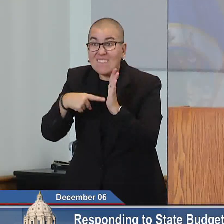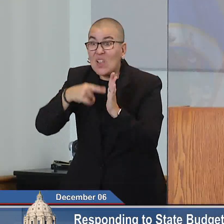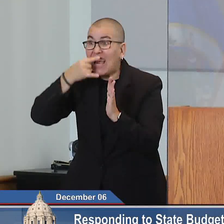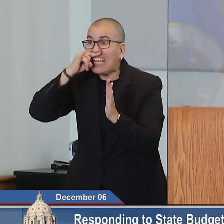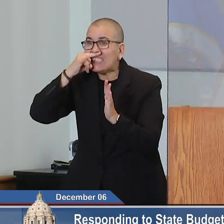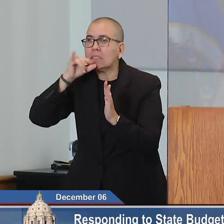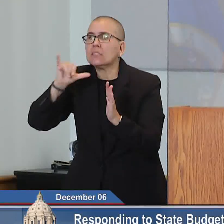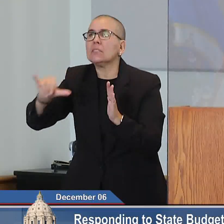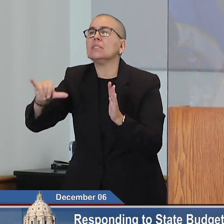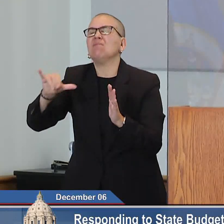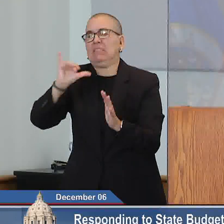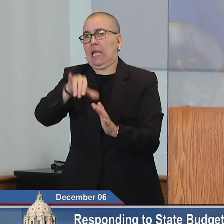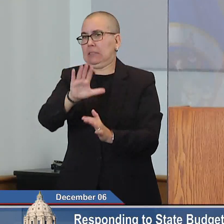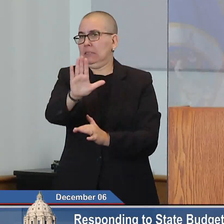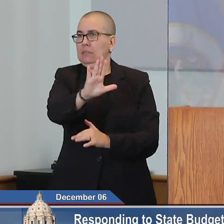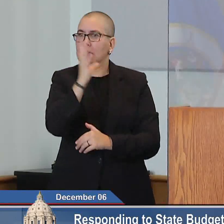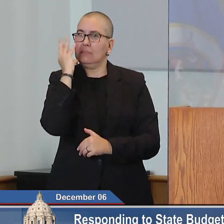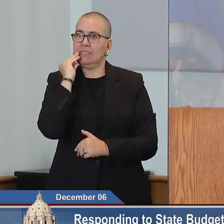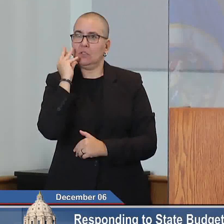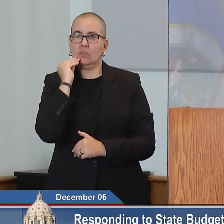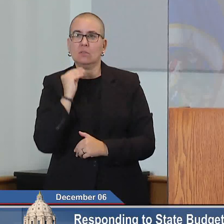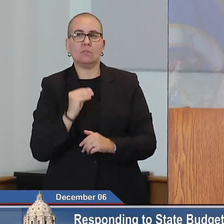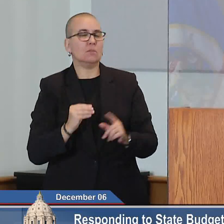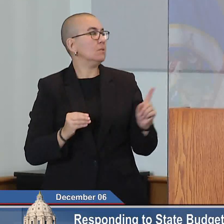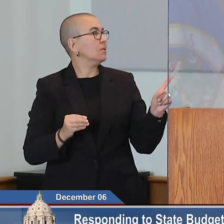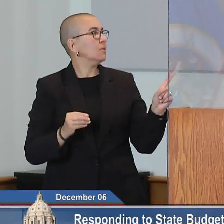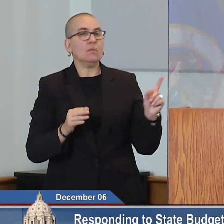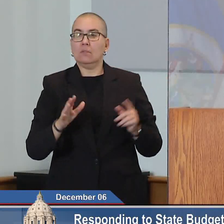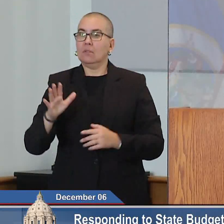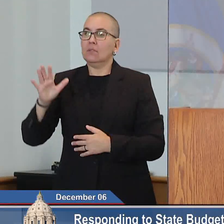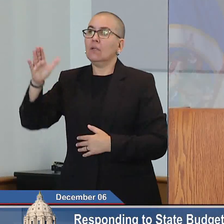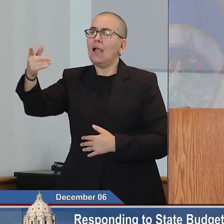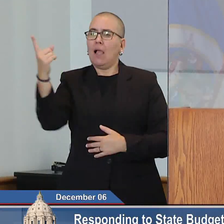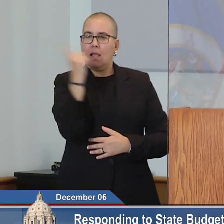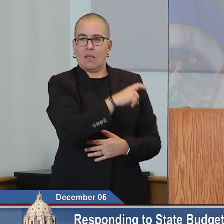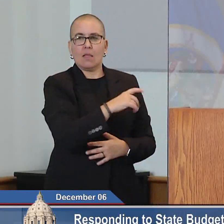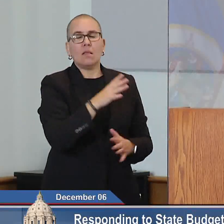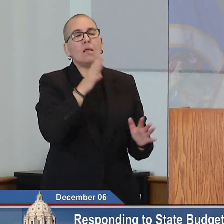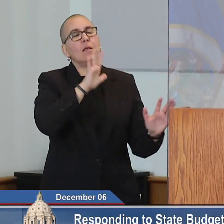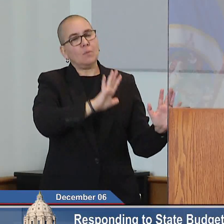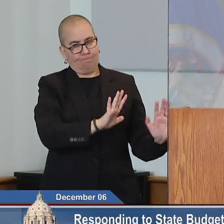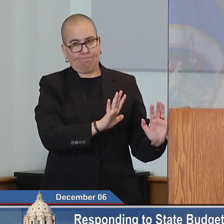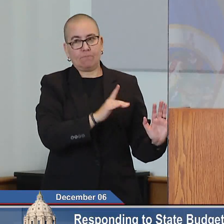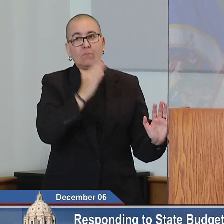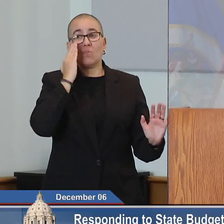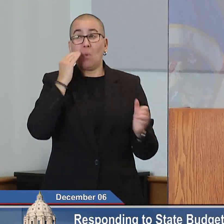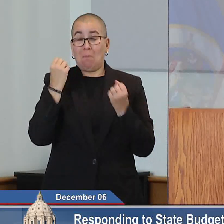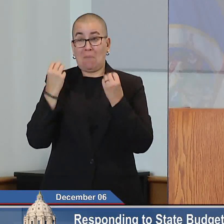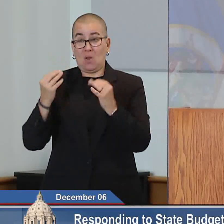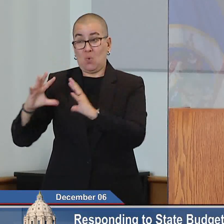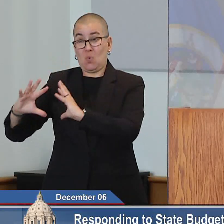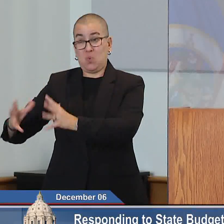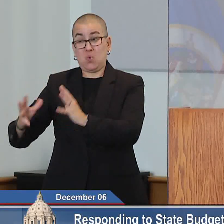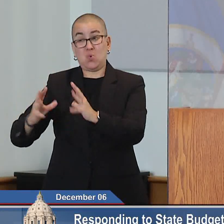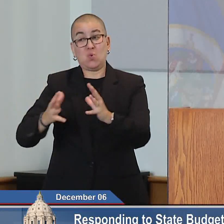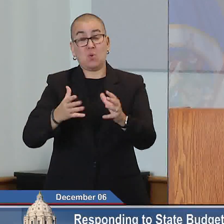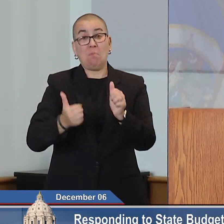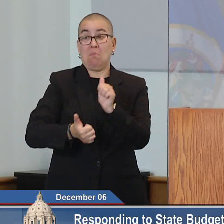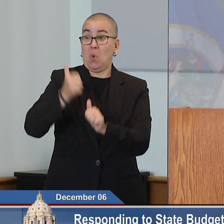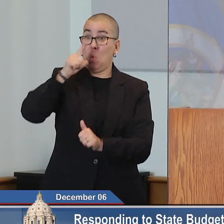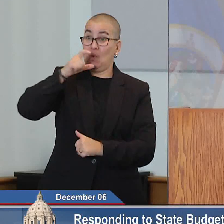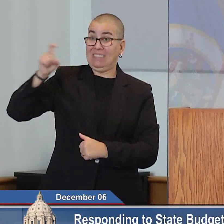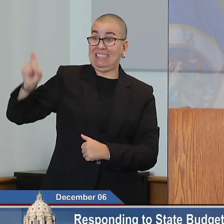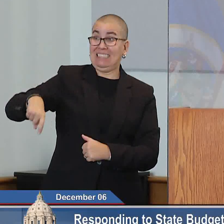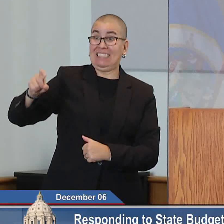Madam Leader, suppose there are many, many of the unmet needs groups that are, back here, that are salivating because